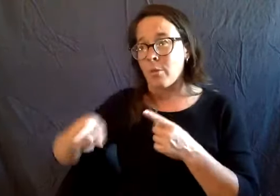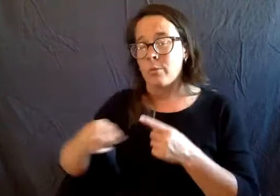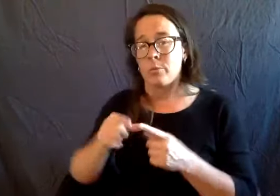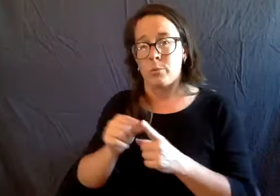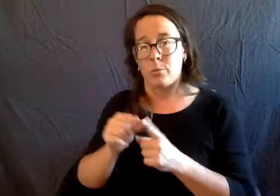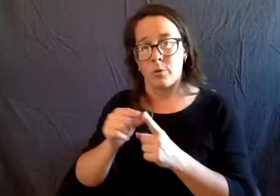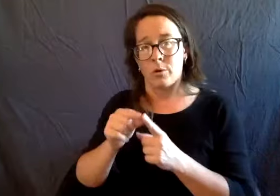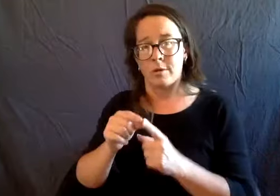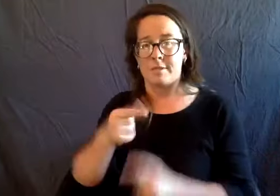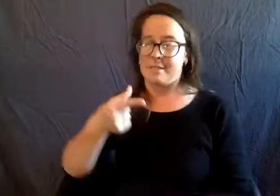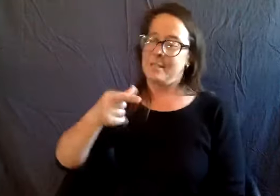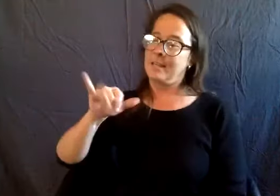words, gift of desperation,